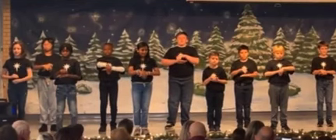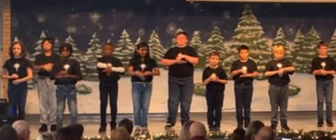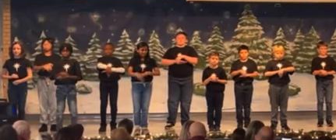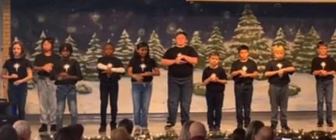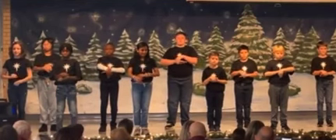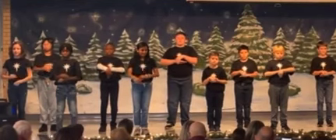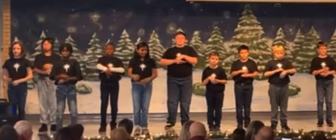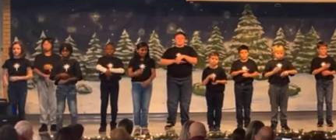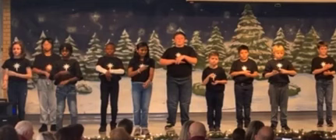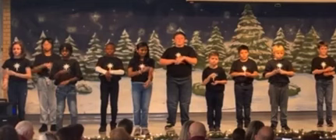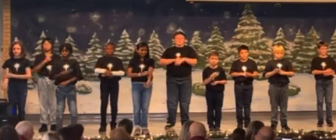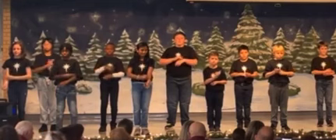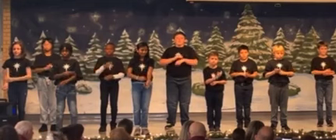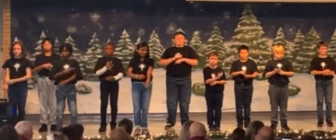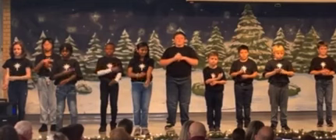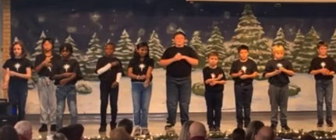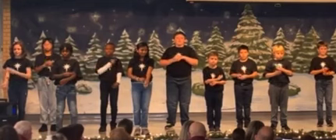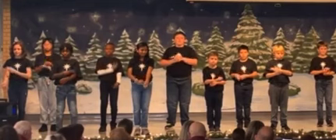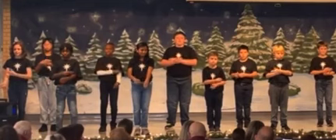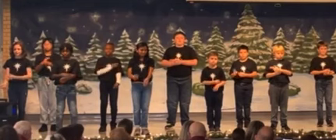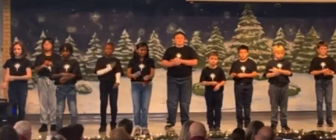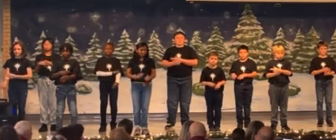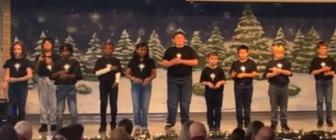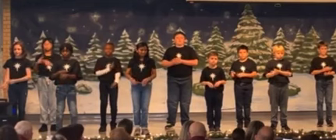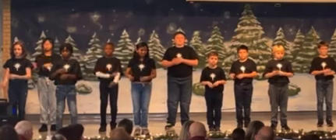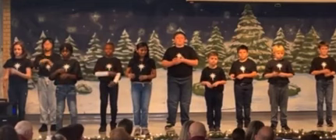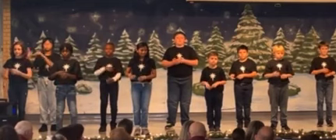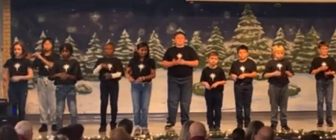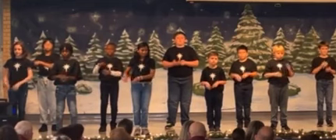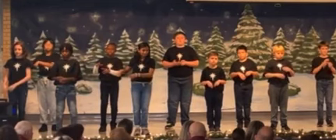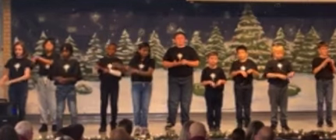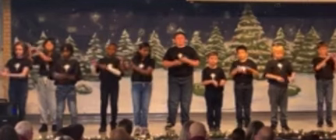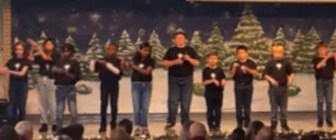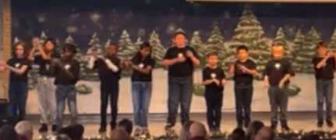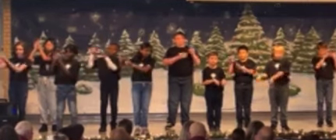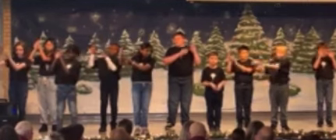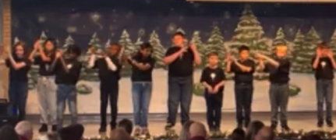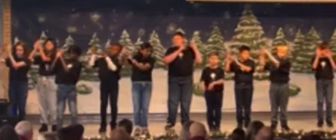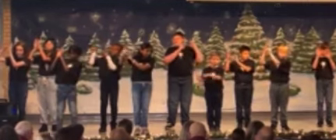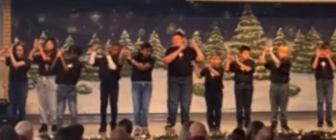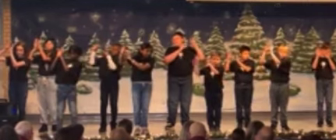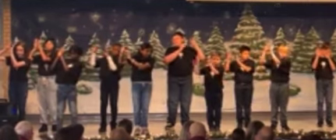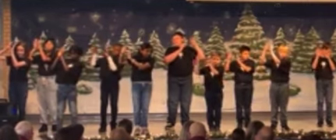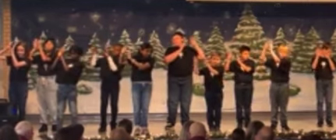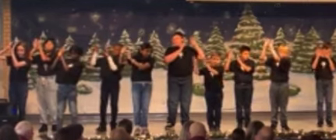shepherds quake